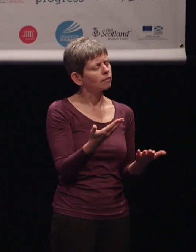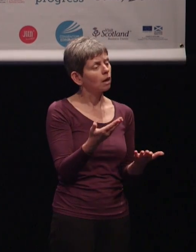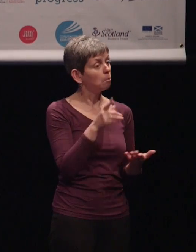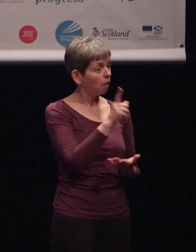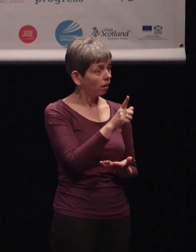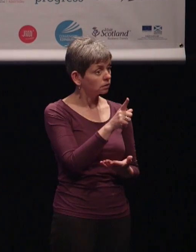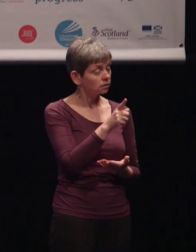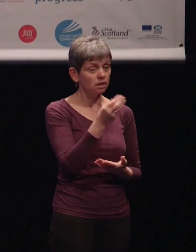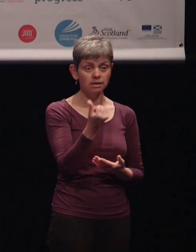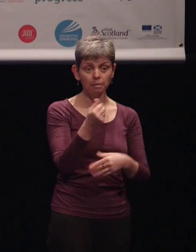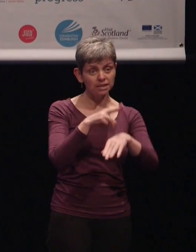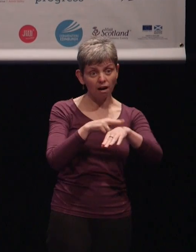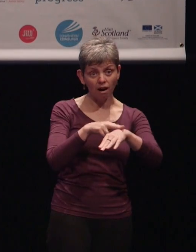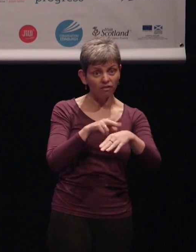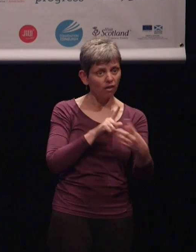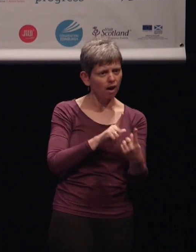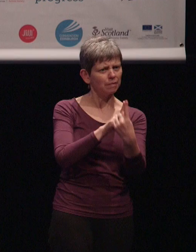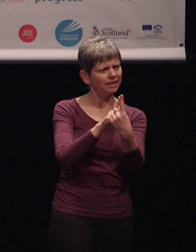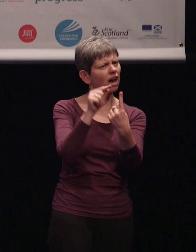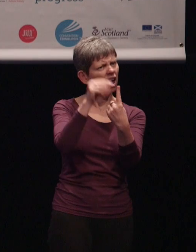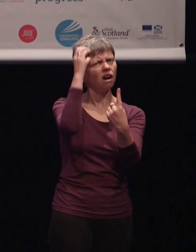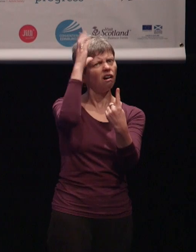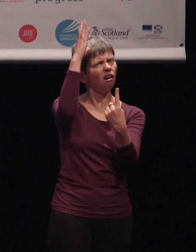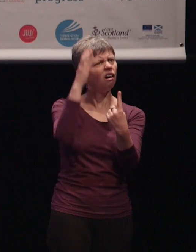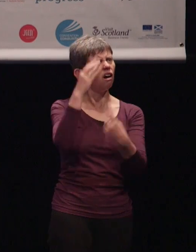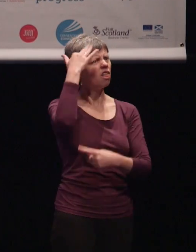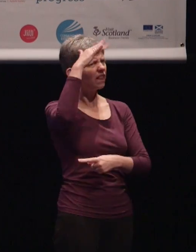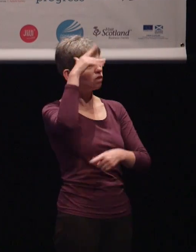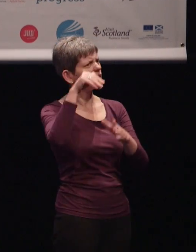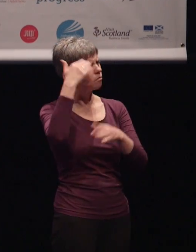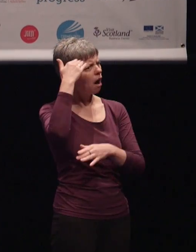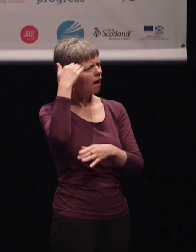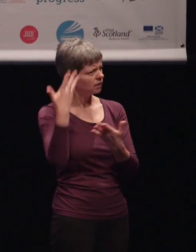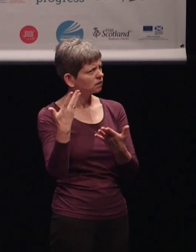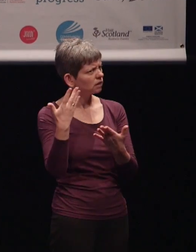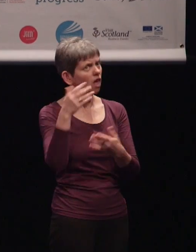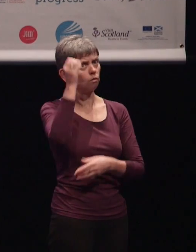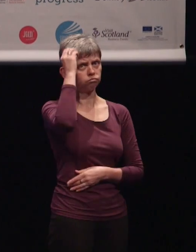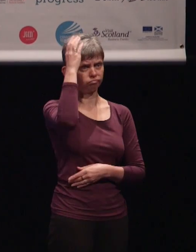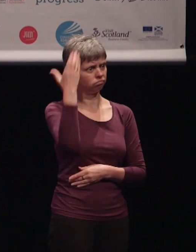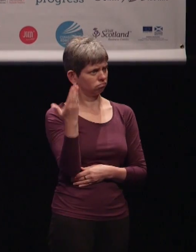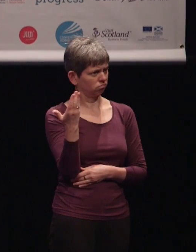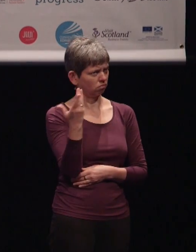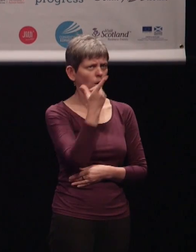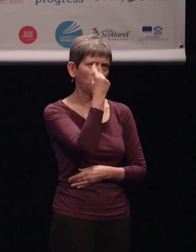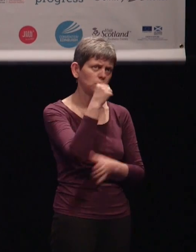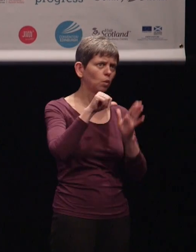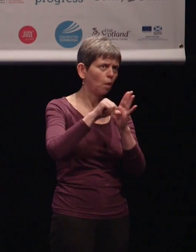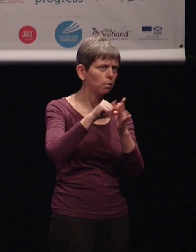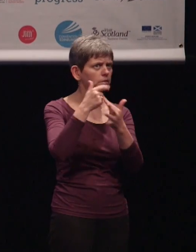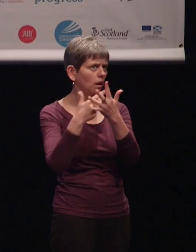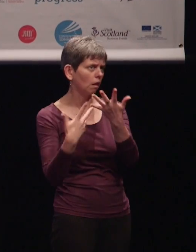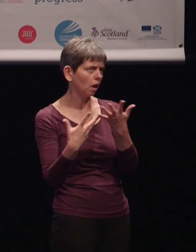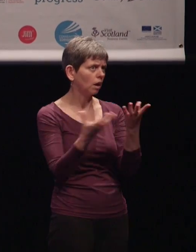they know everything theoretical about the problems that you can have with theory of mind or mentalization when you have